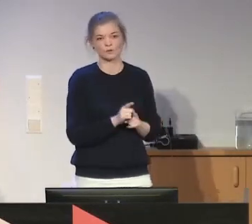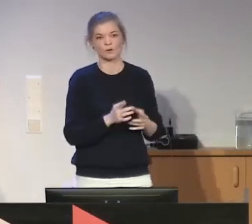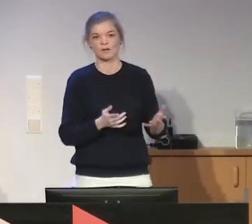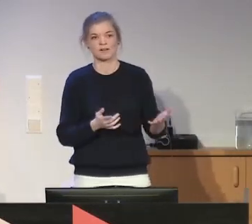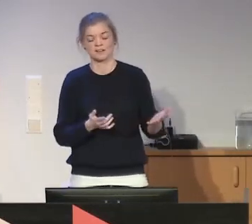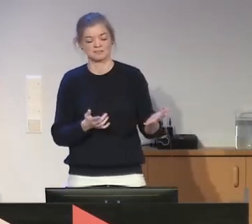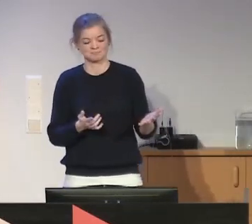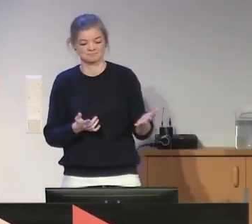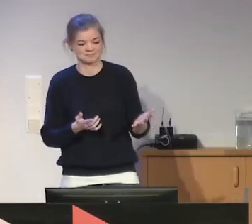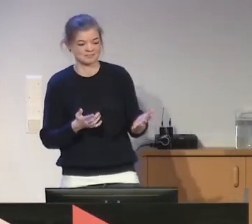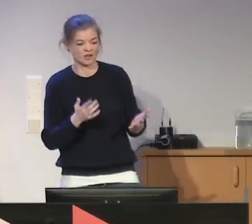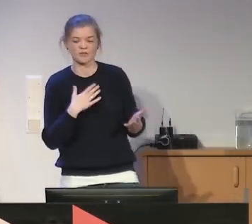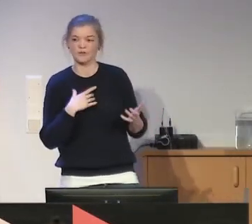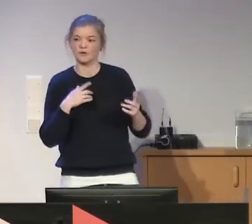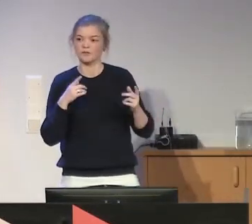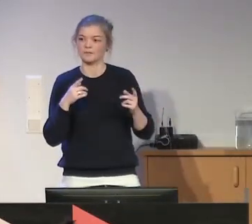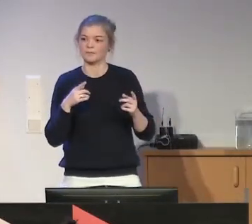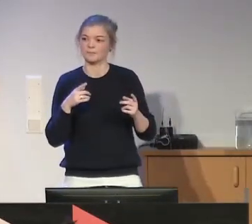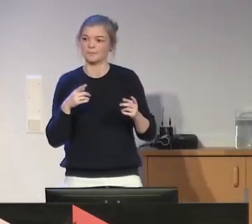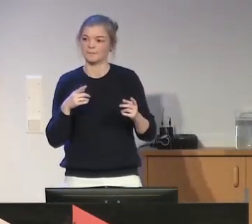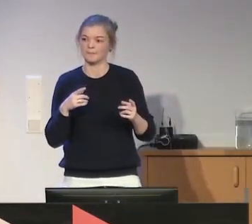sign that looks like bathroom on the...